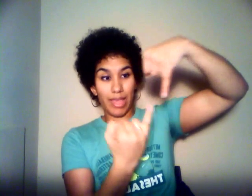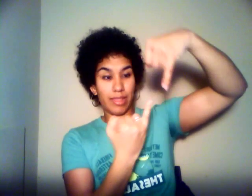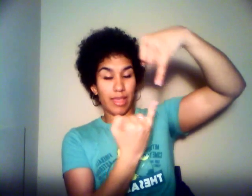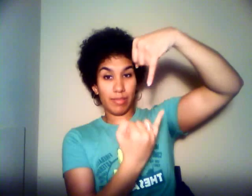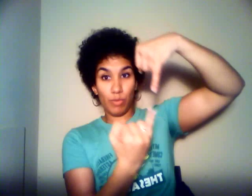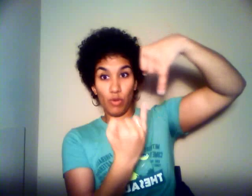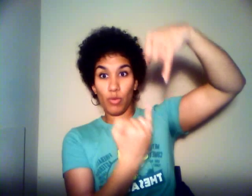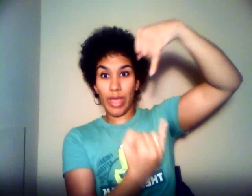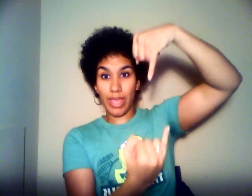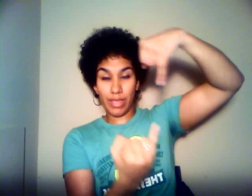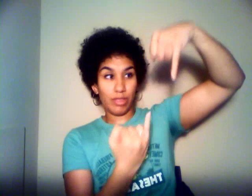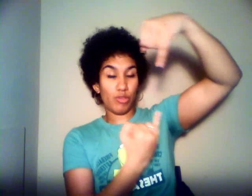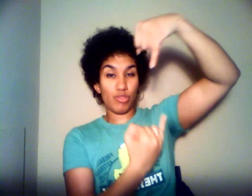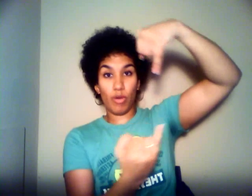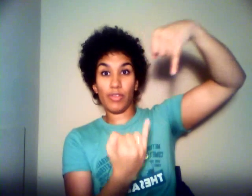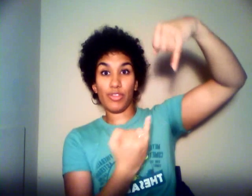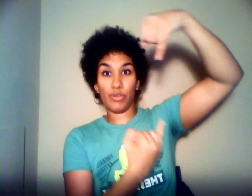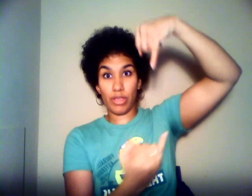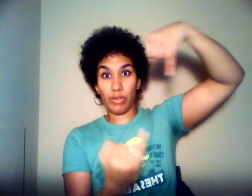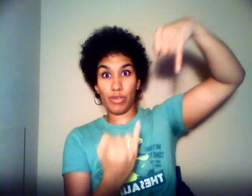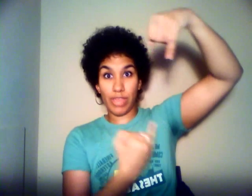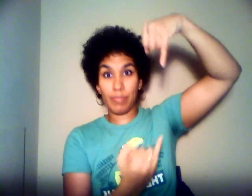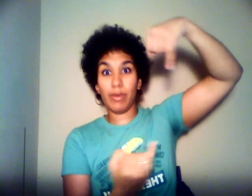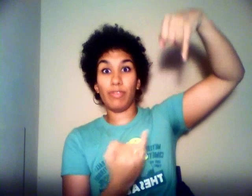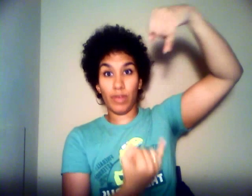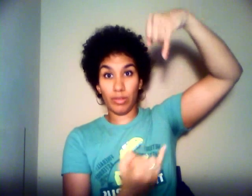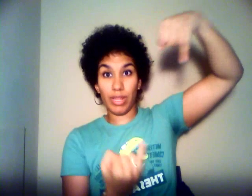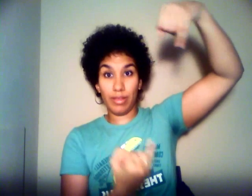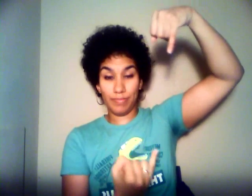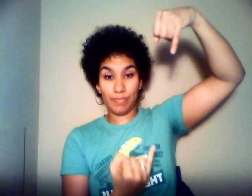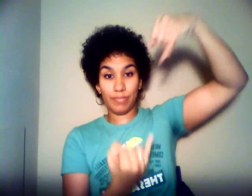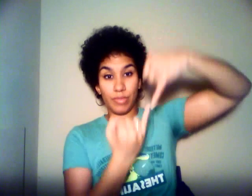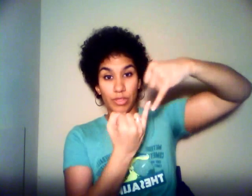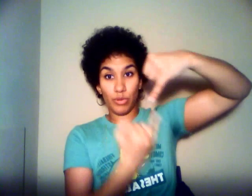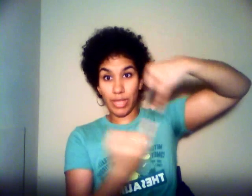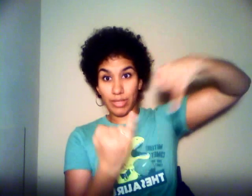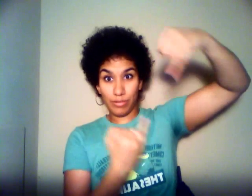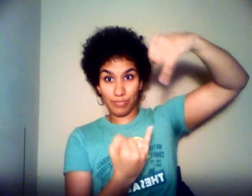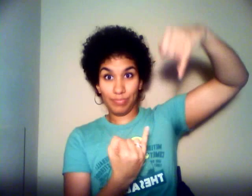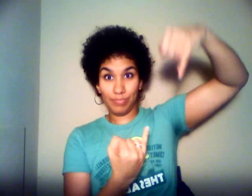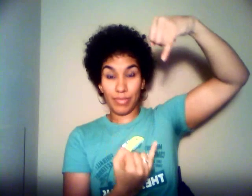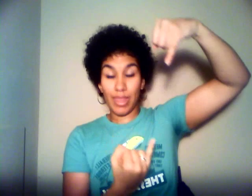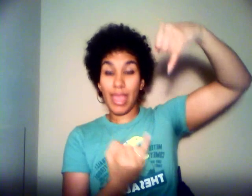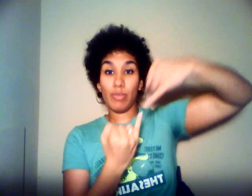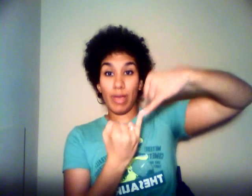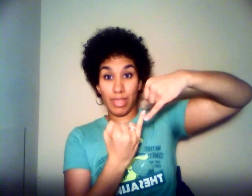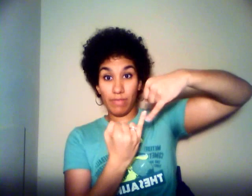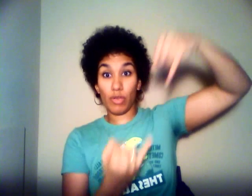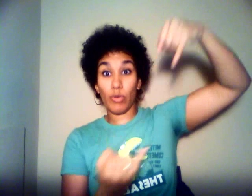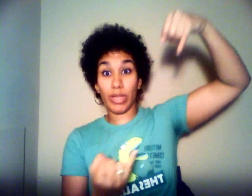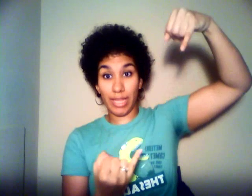they move away, you draw the circular shape of the funnel cloud. Tornado. And you might see it very quickly like